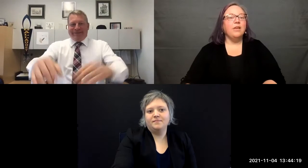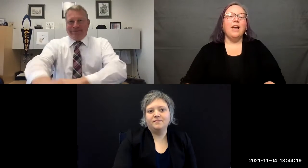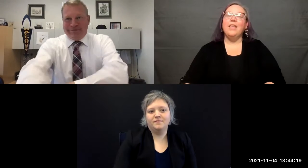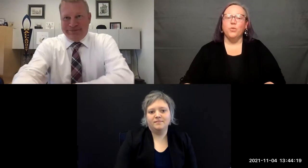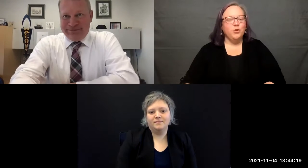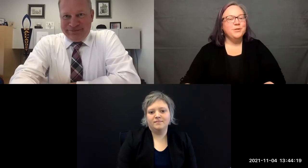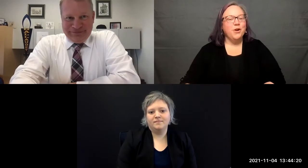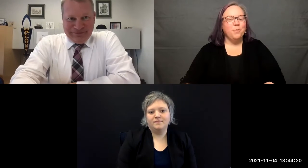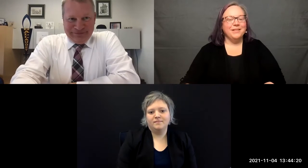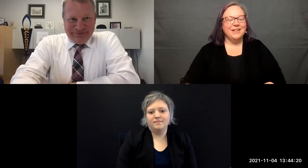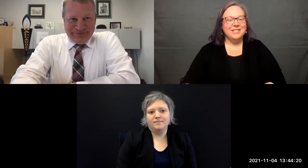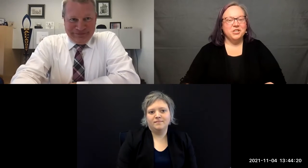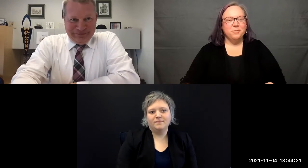And the rooms are open, ladies and gentlemen.